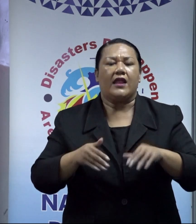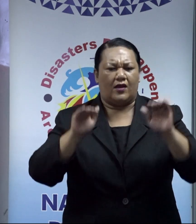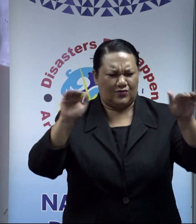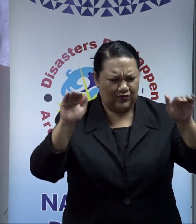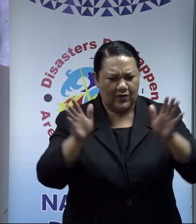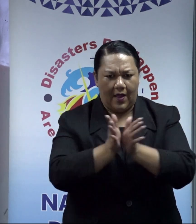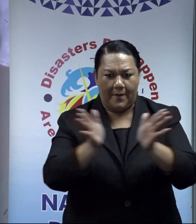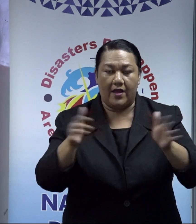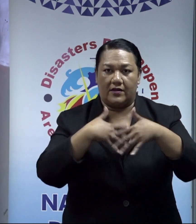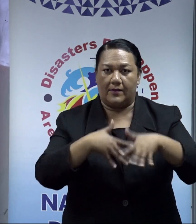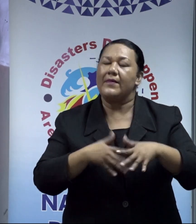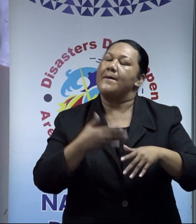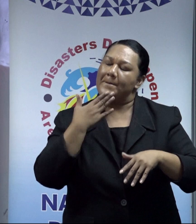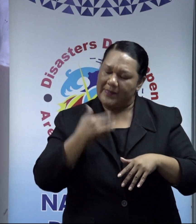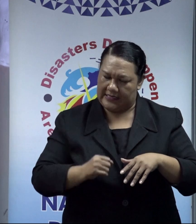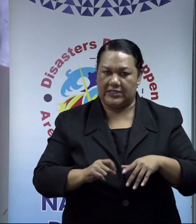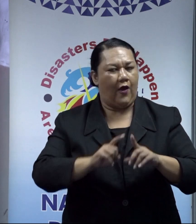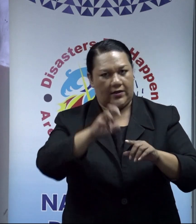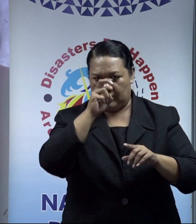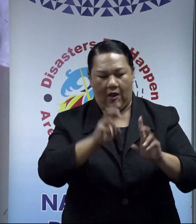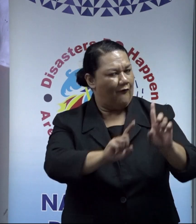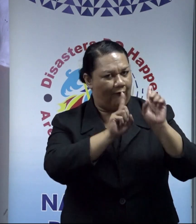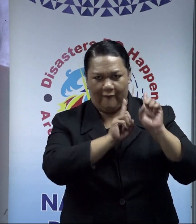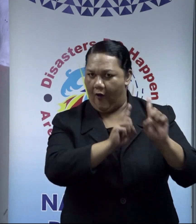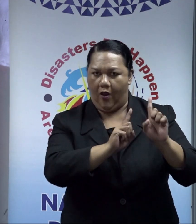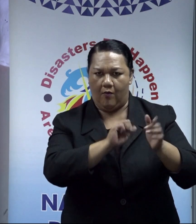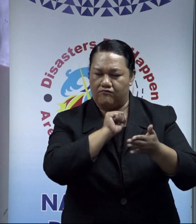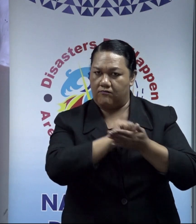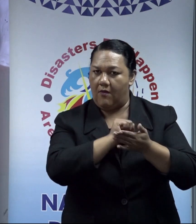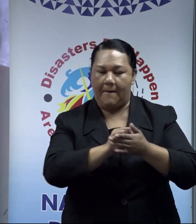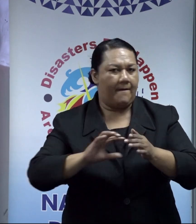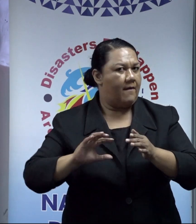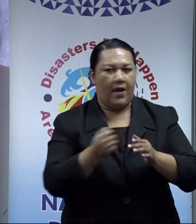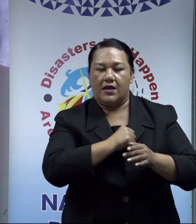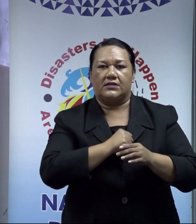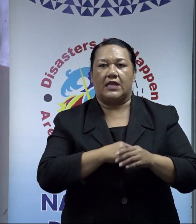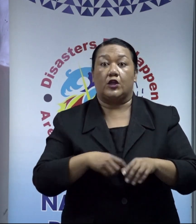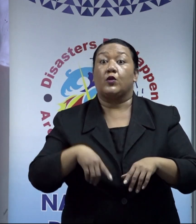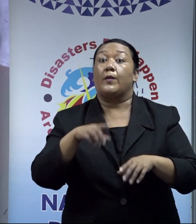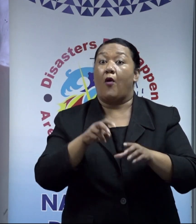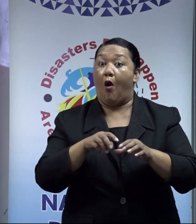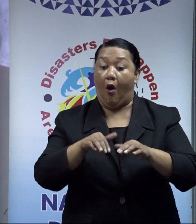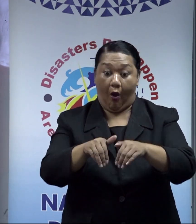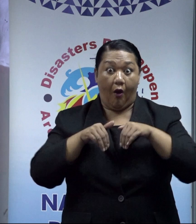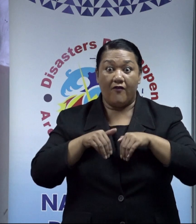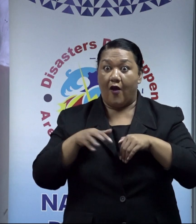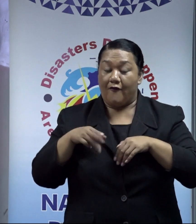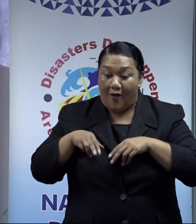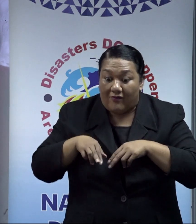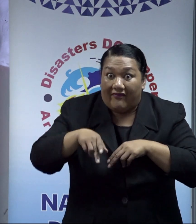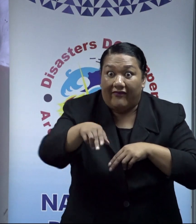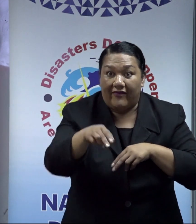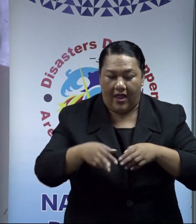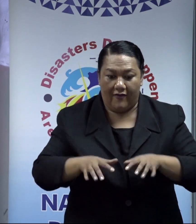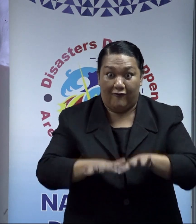to strictly adhere to warnings issued by authorities. Stay away and refrain from attempting to cross